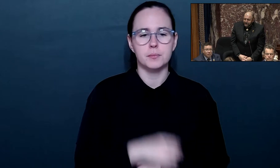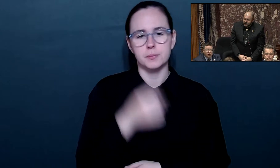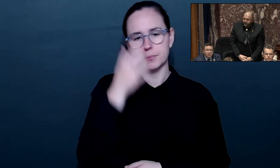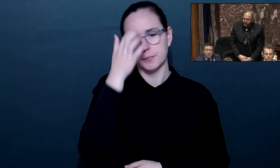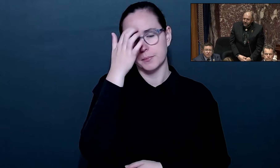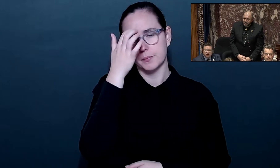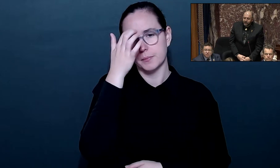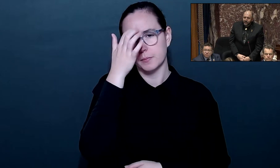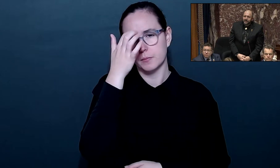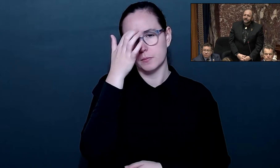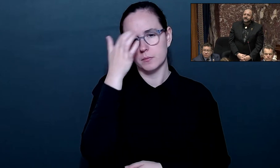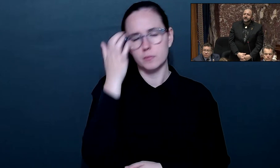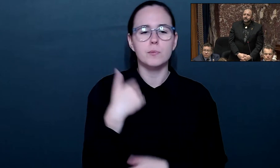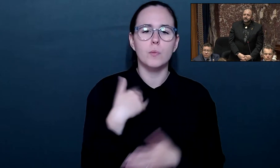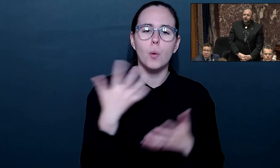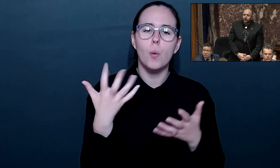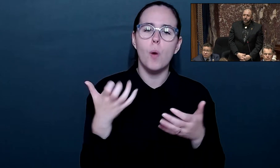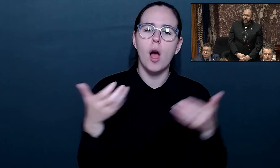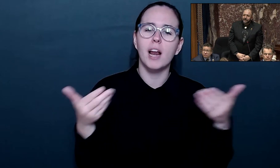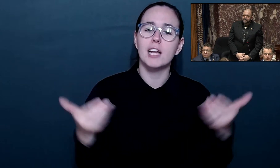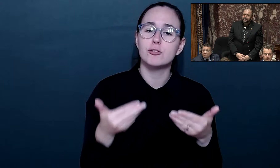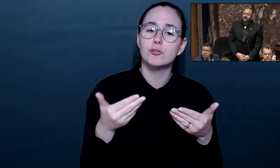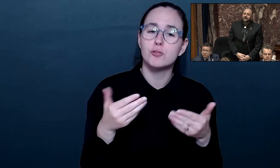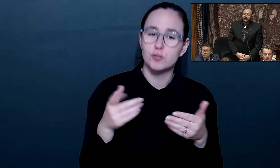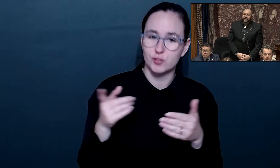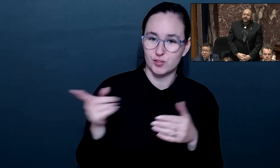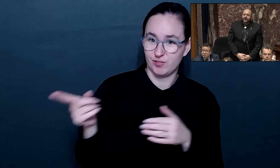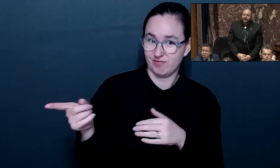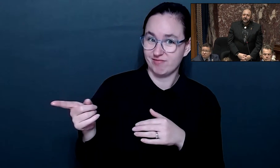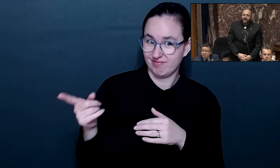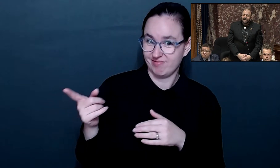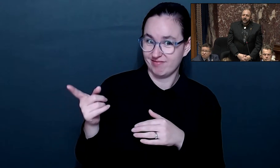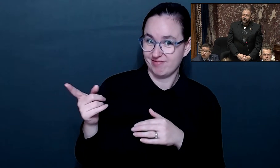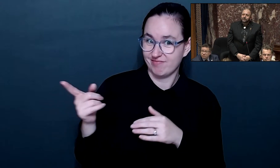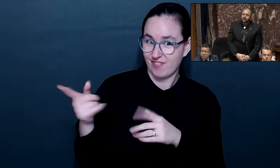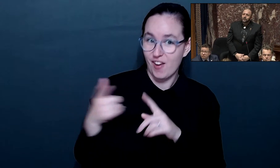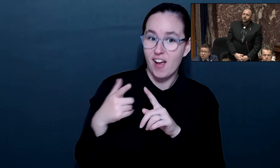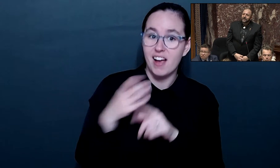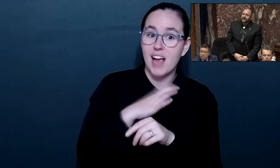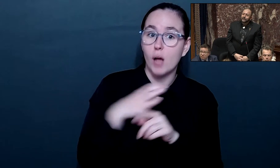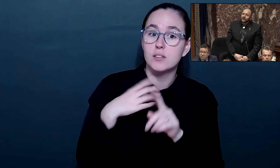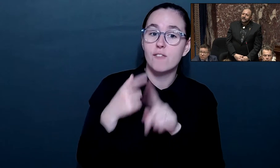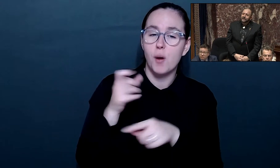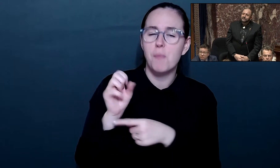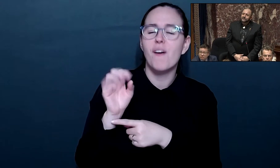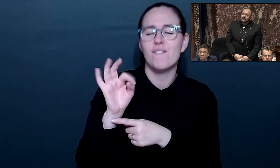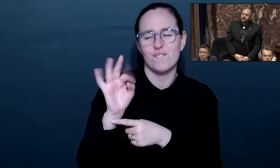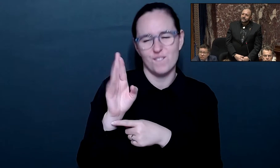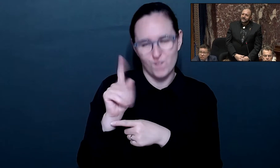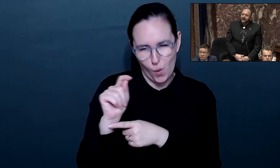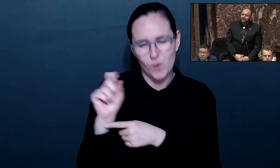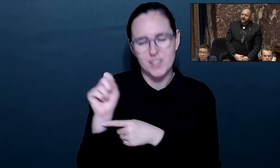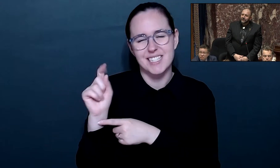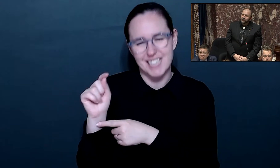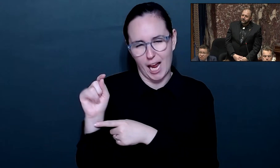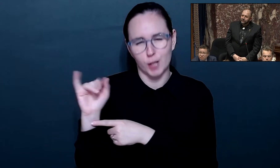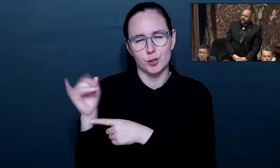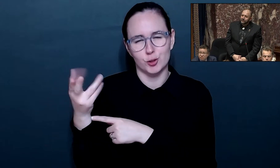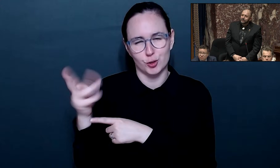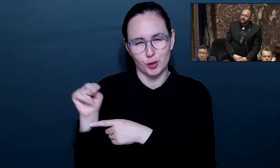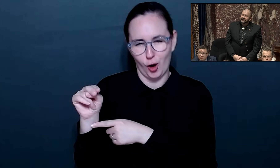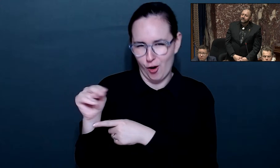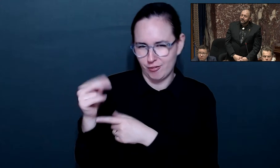energetic city of Fort St. John, Mr. Gord Klassen. And then also, when it comes to UBCM, that I know